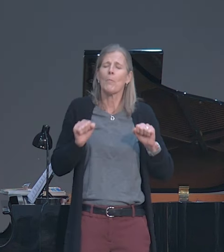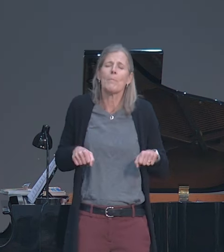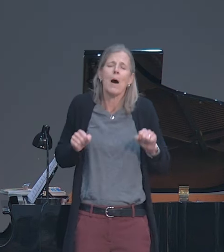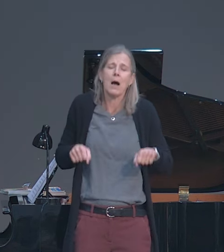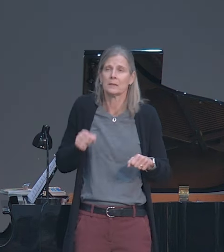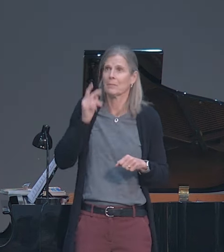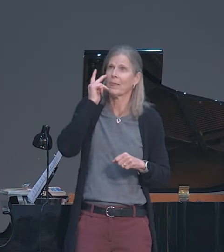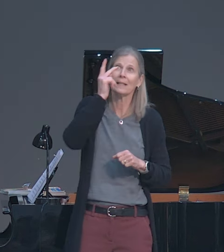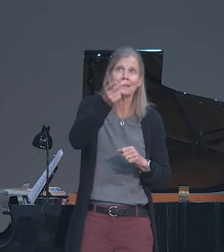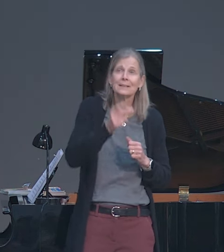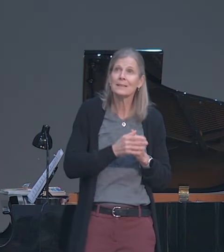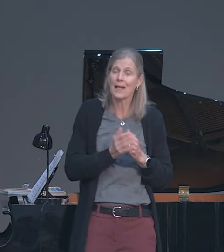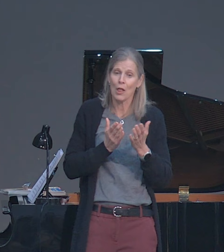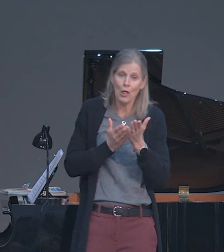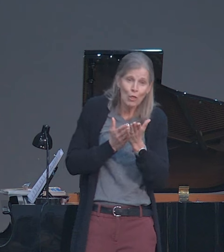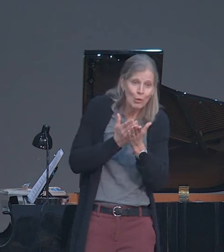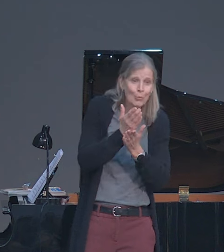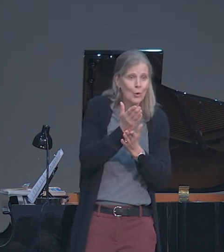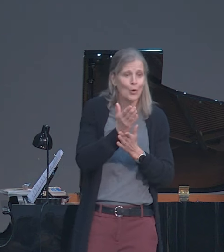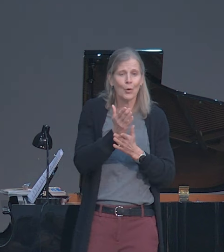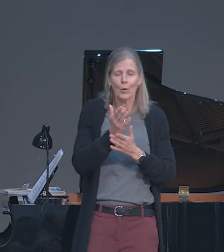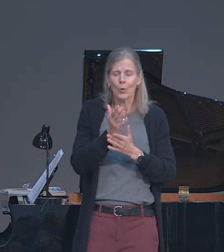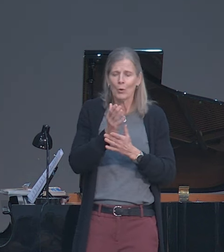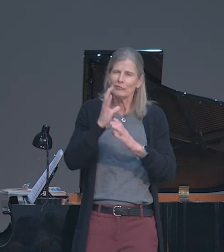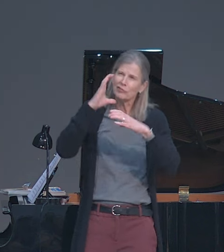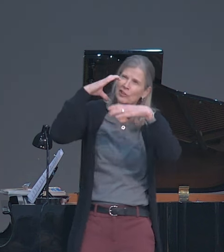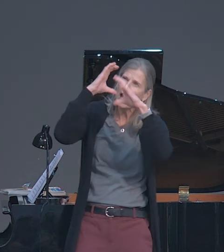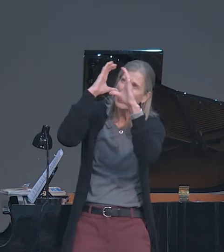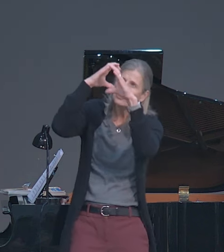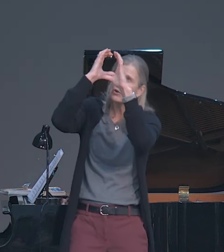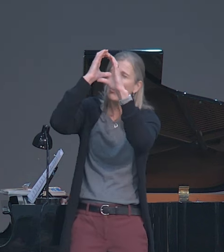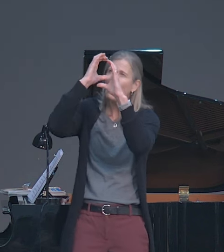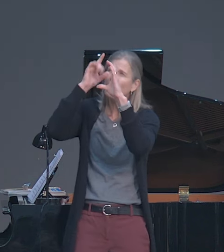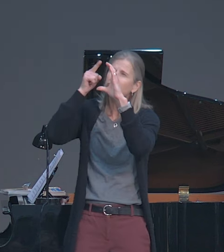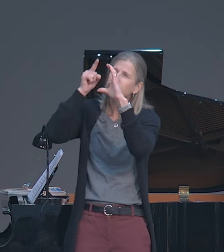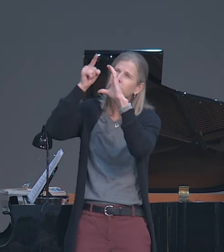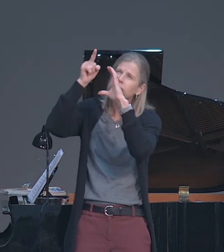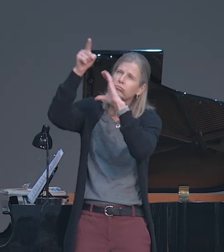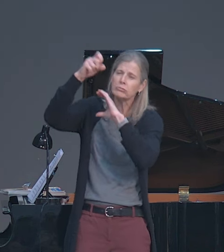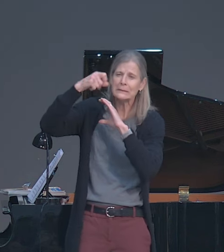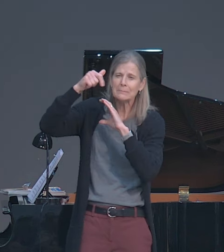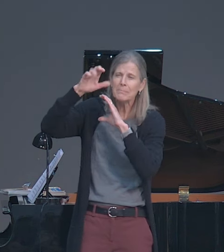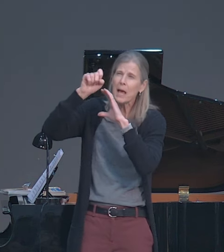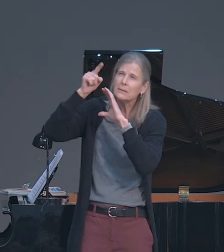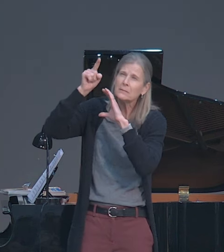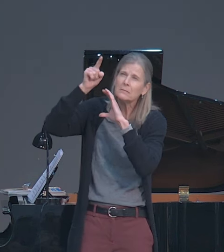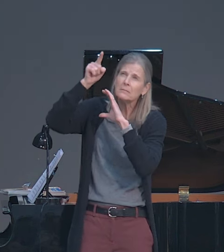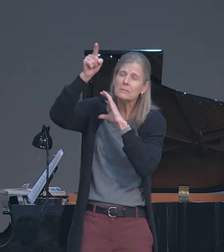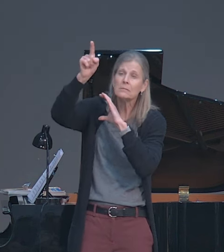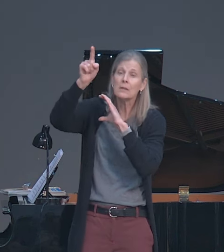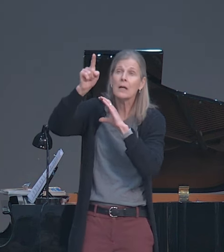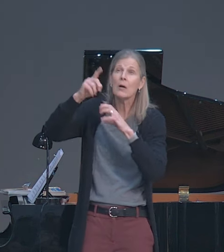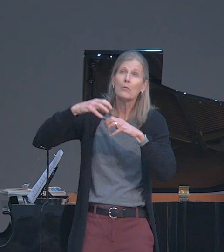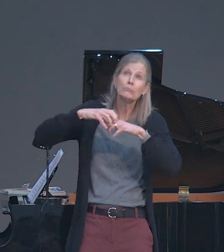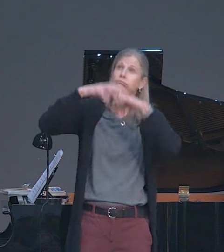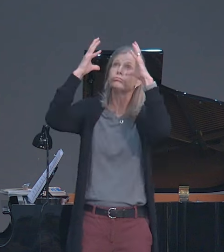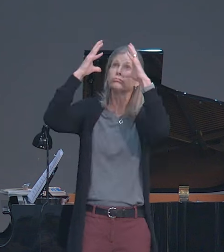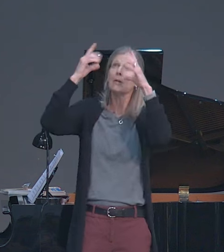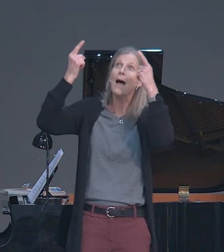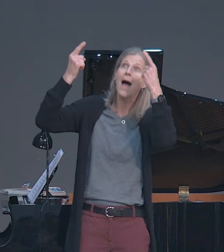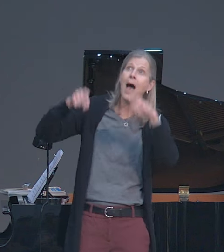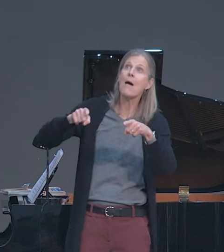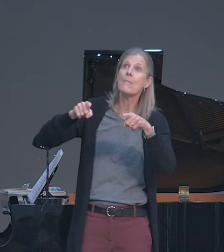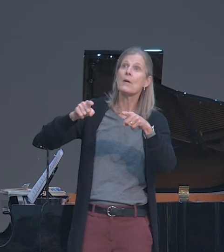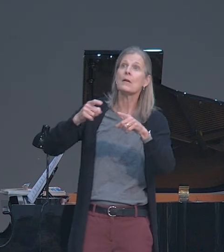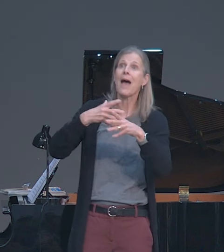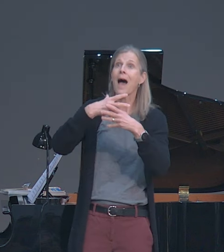see through advanced telescopes shot deep into space came into existence out